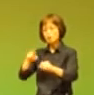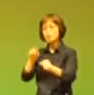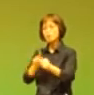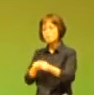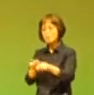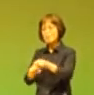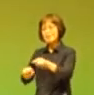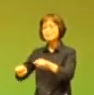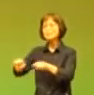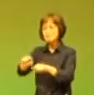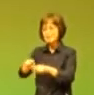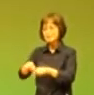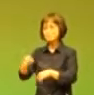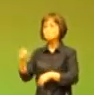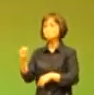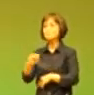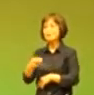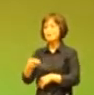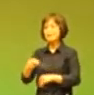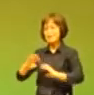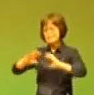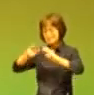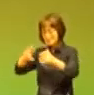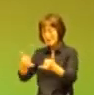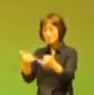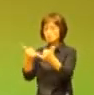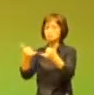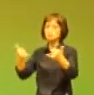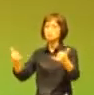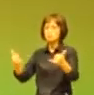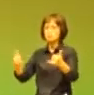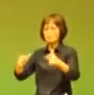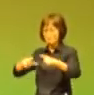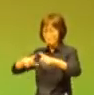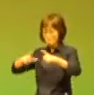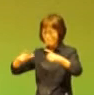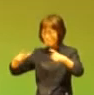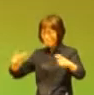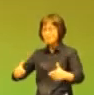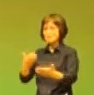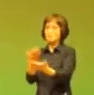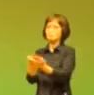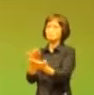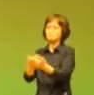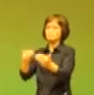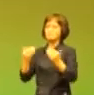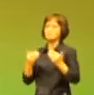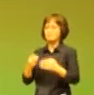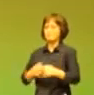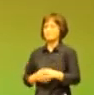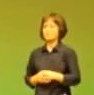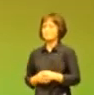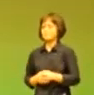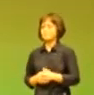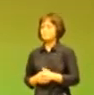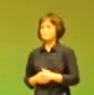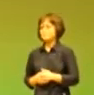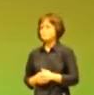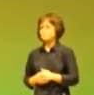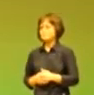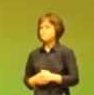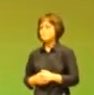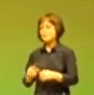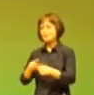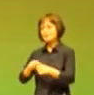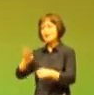and massive demand from people throughout the world. As one who has worked toward this goal for